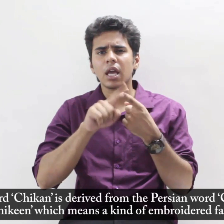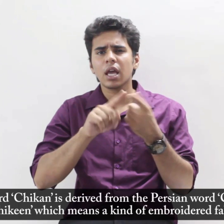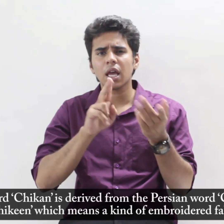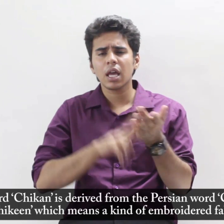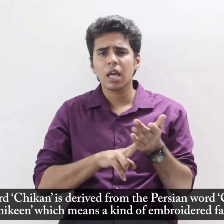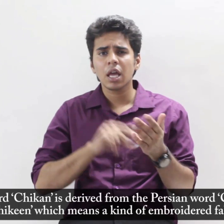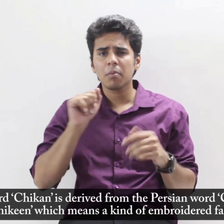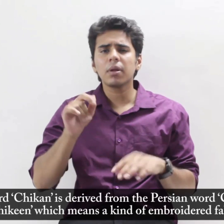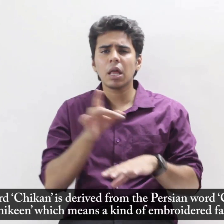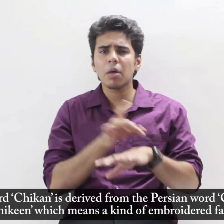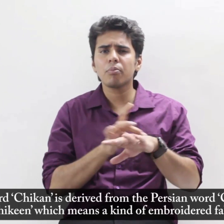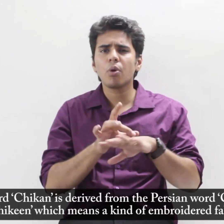fabric.